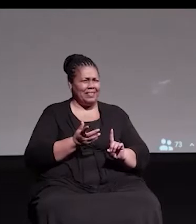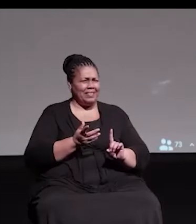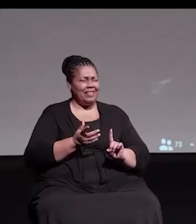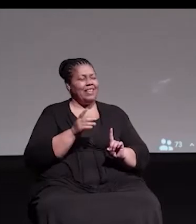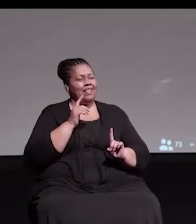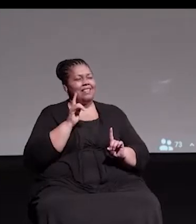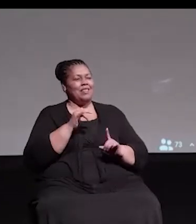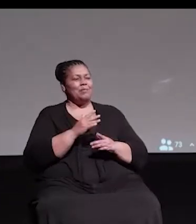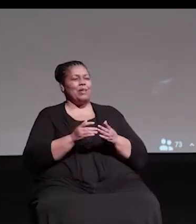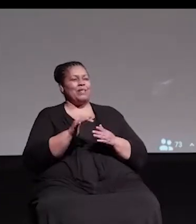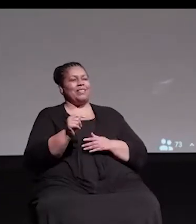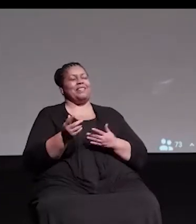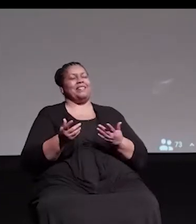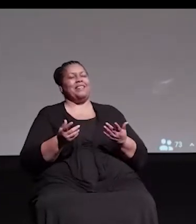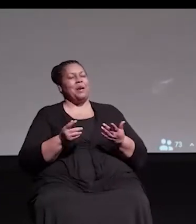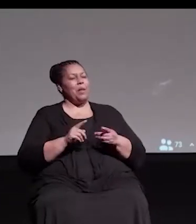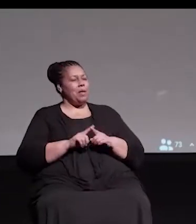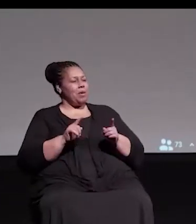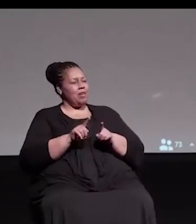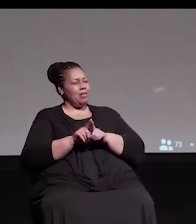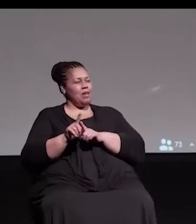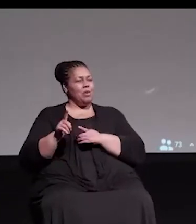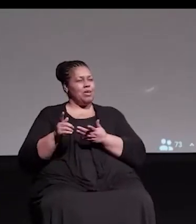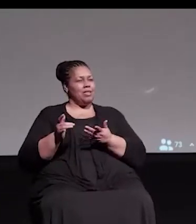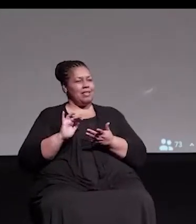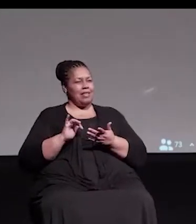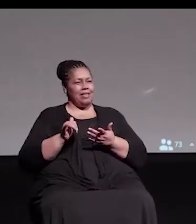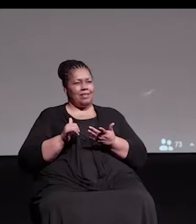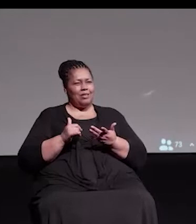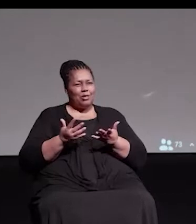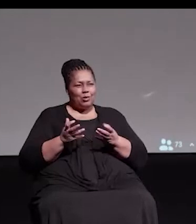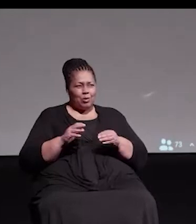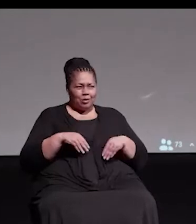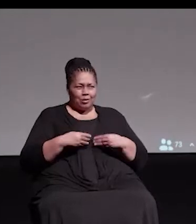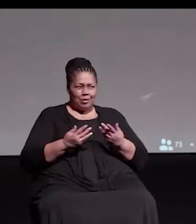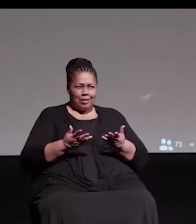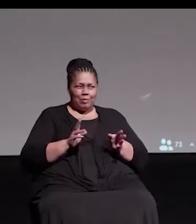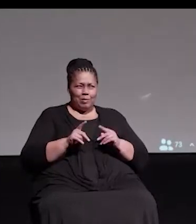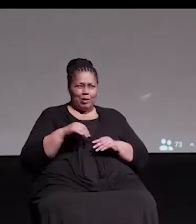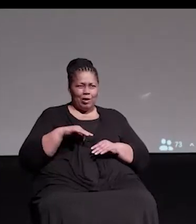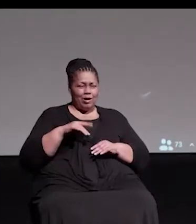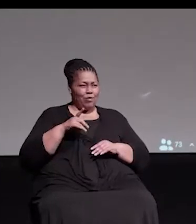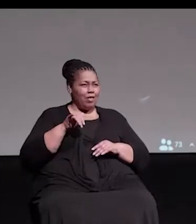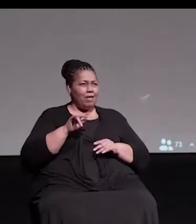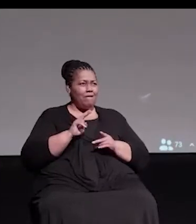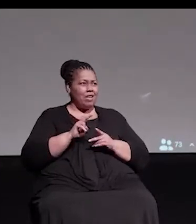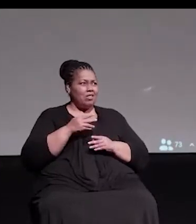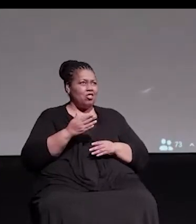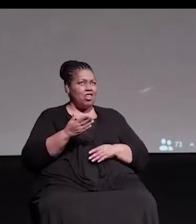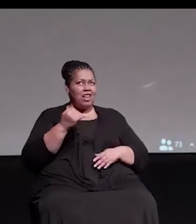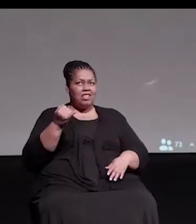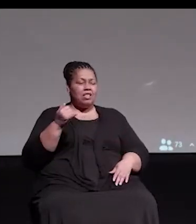that's part of it, but also it's just like, you just want to give people credit for their fucking good ideas. Sorry,